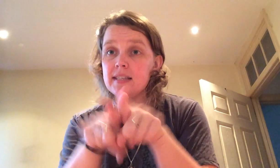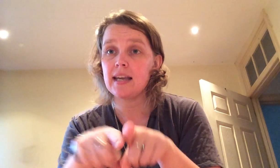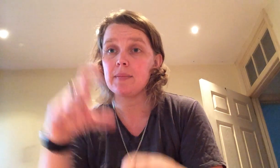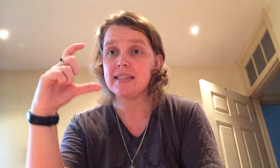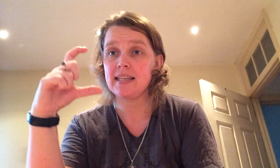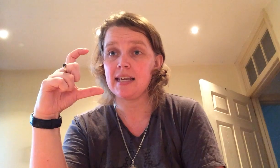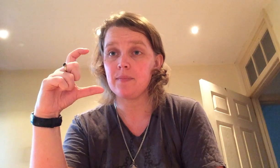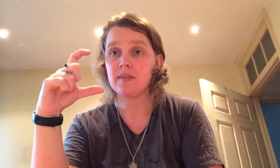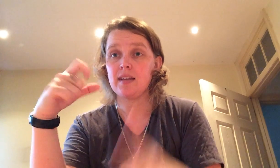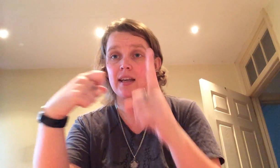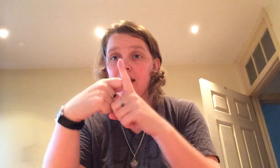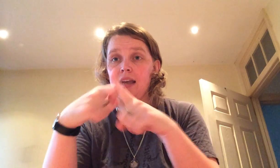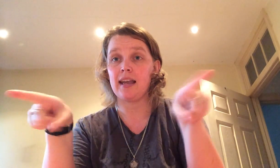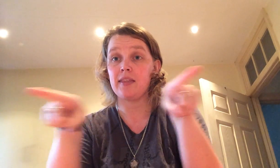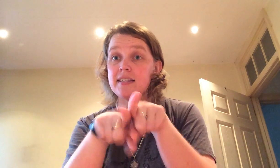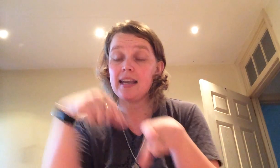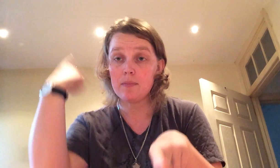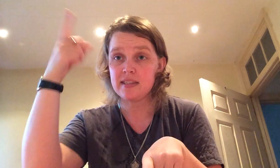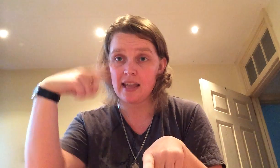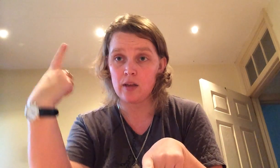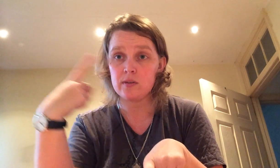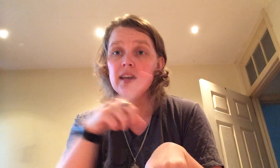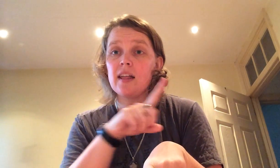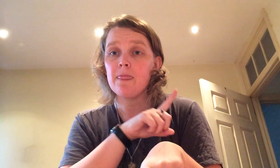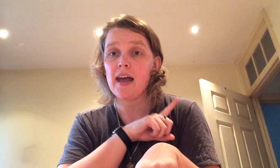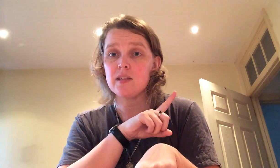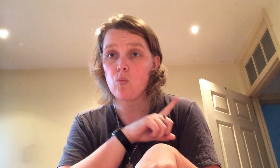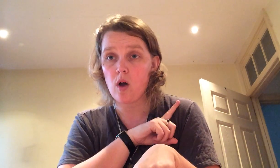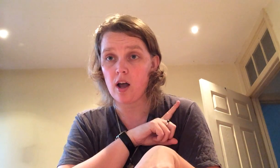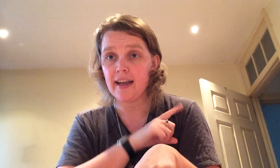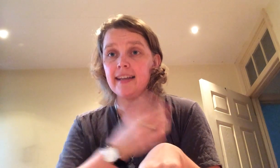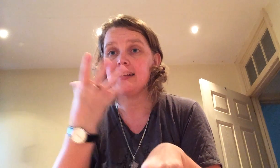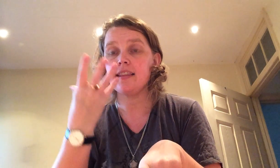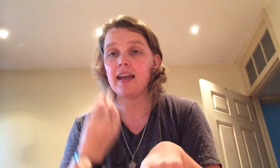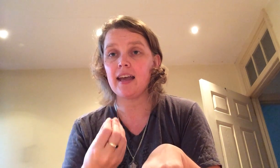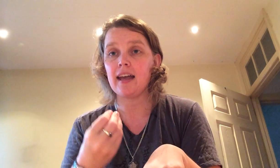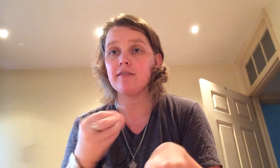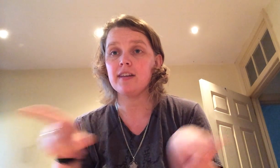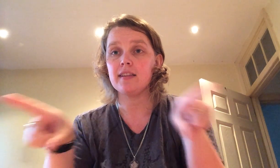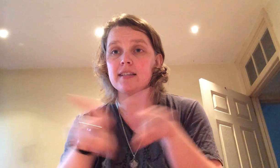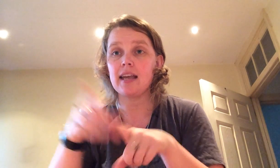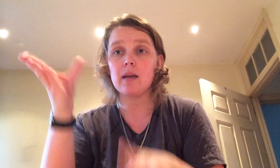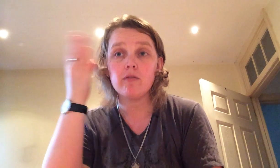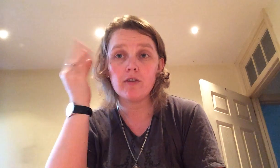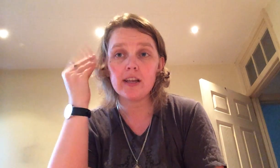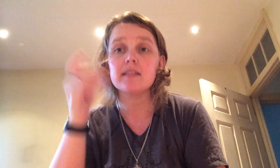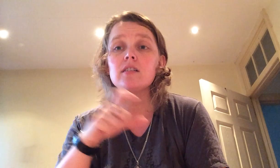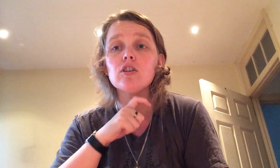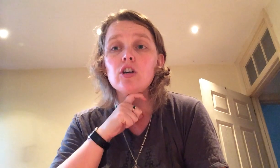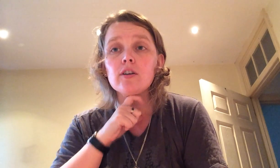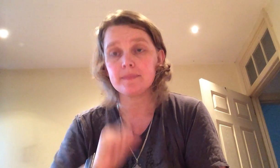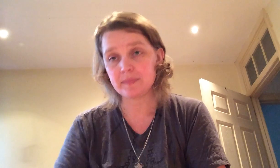same as C and K are the same sound. That's why they have the same phonics. K.